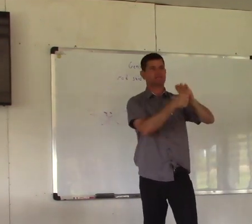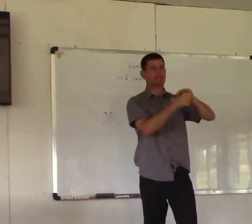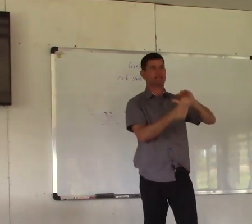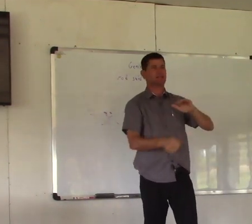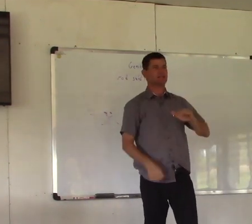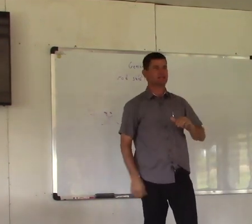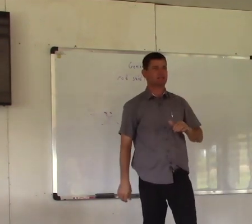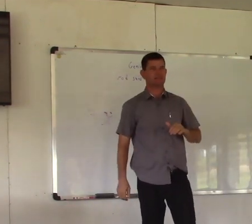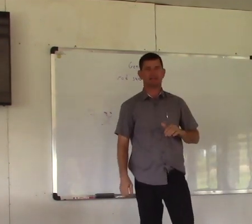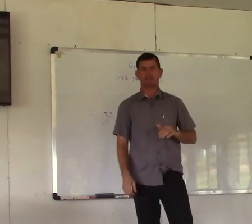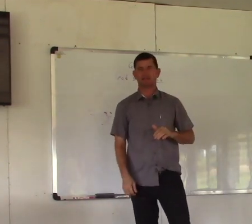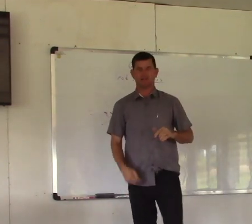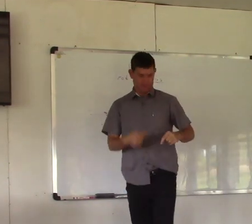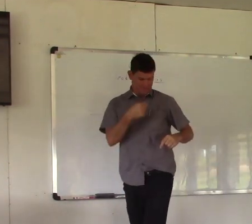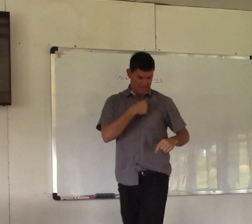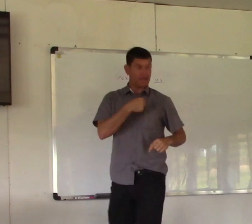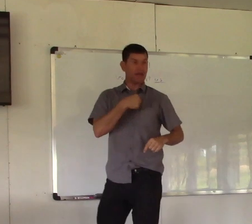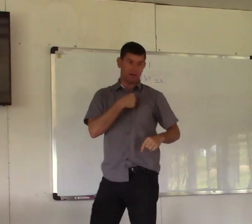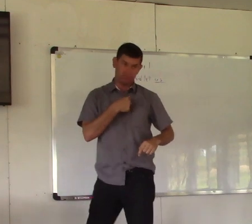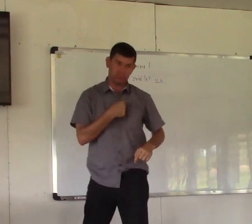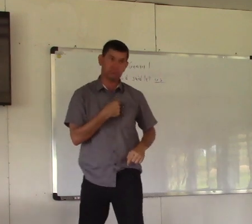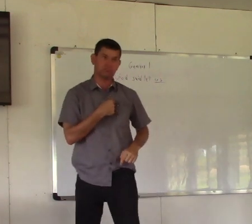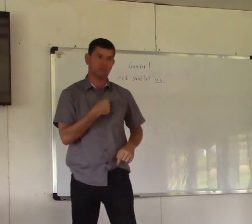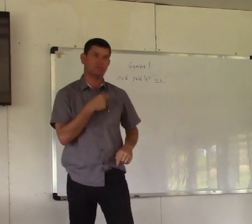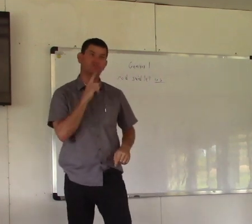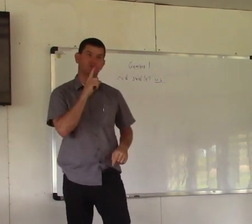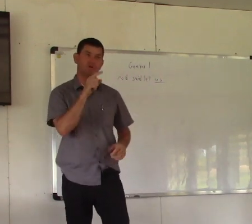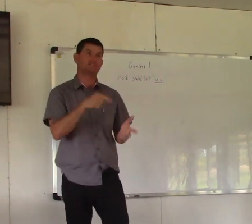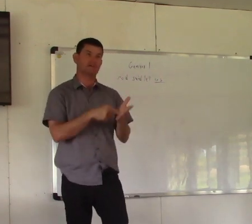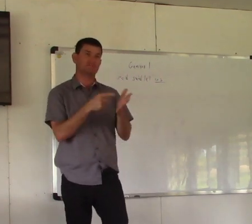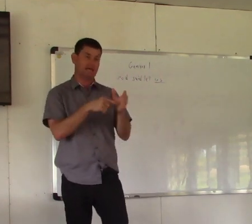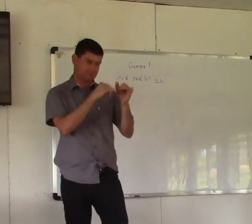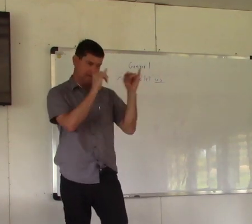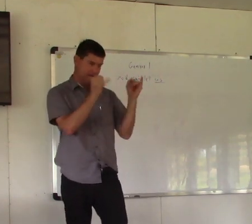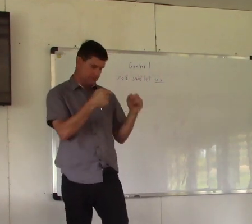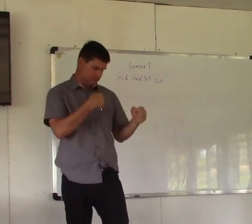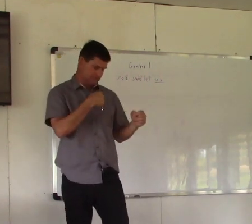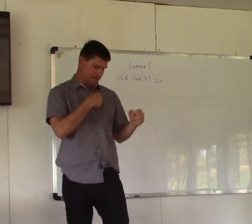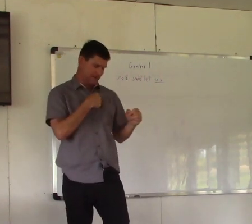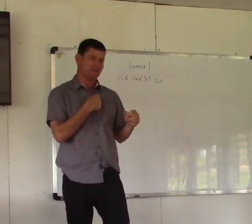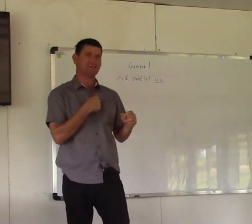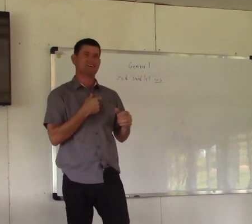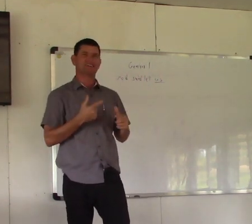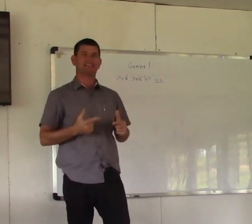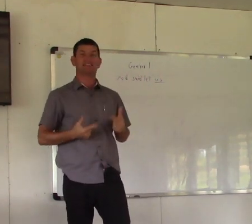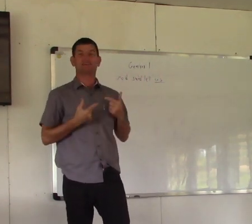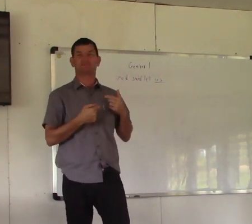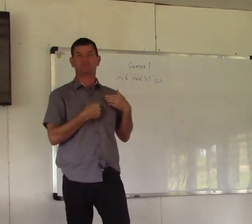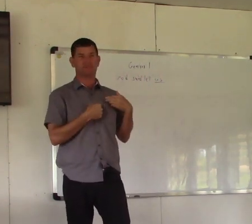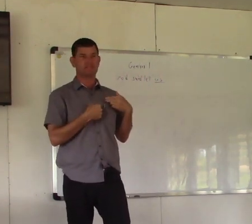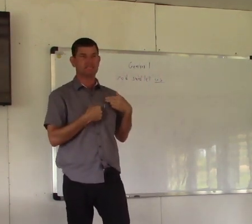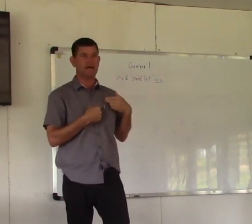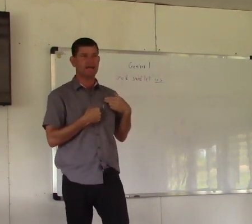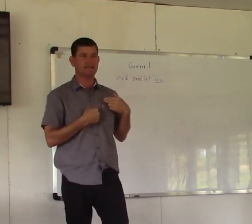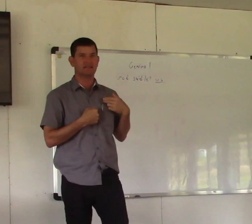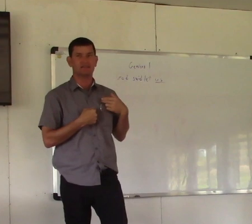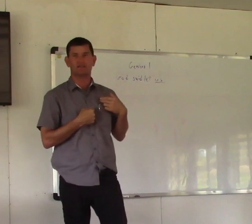hit it. Here, truly, sometimes idols here live inside. Let's